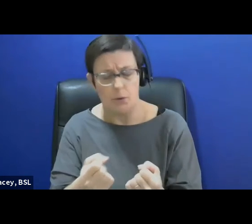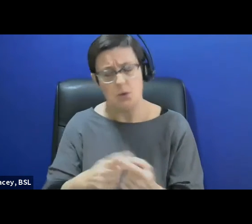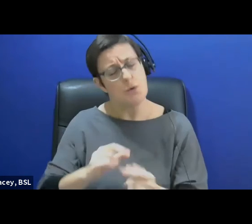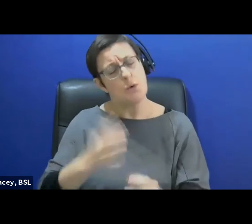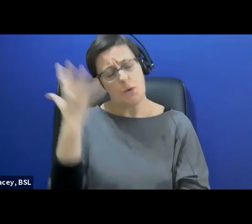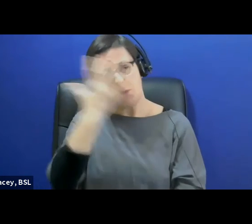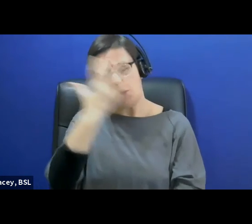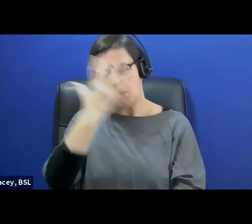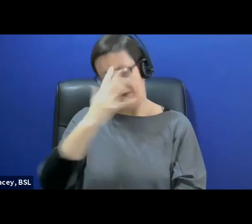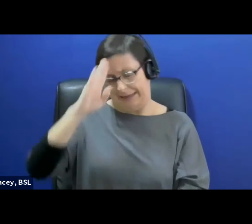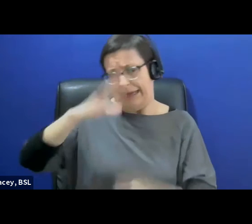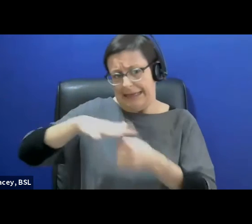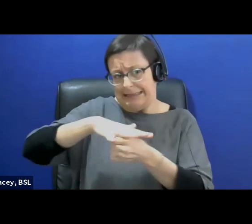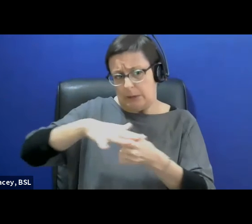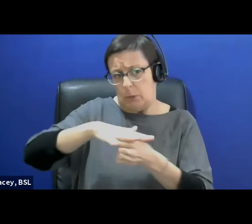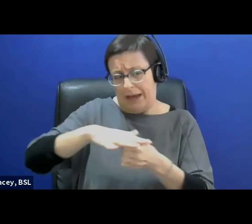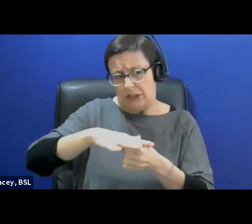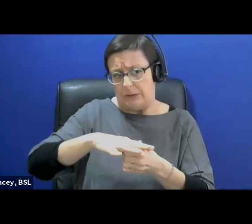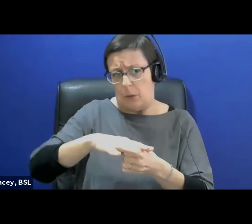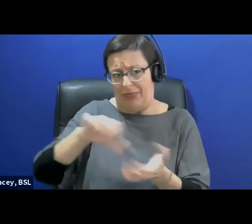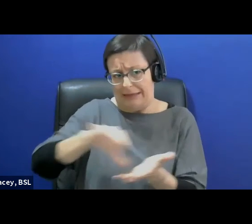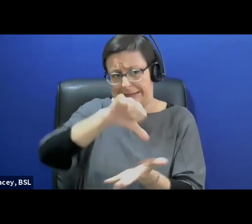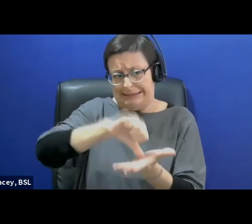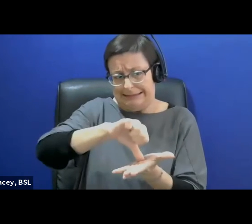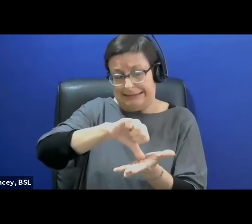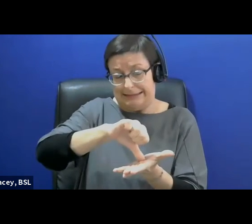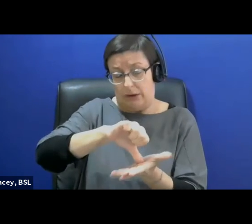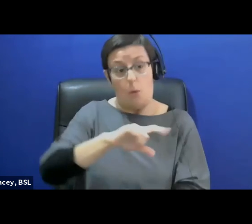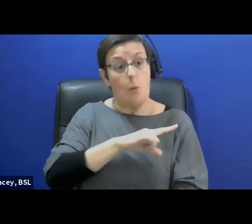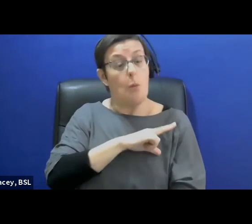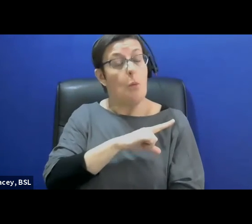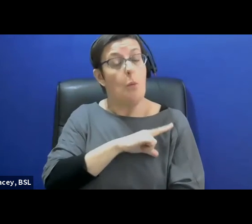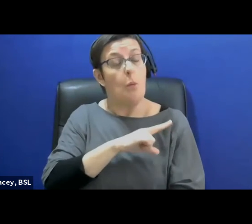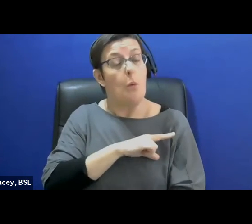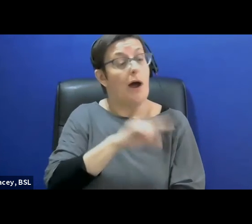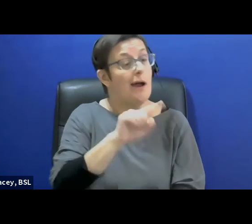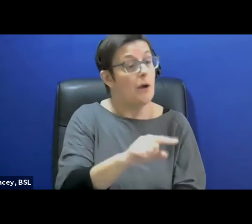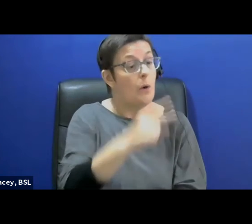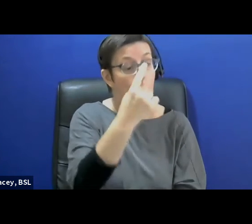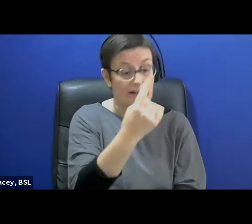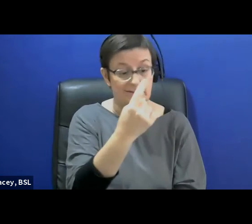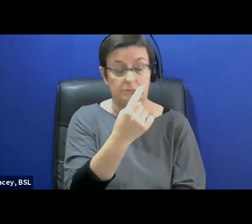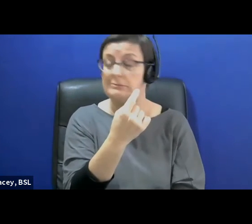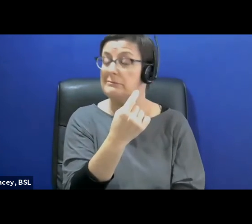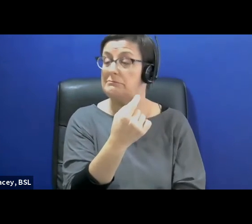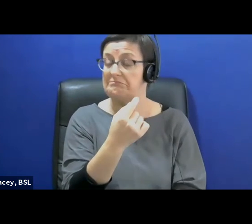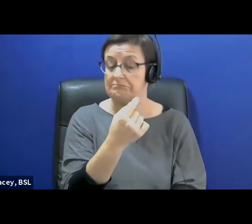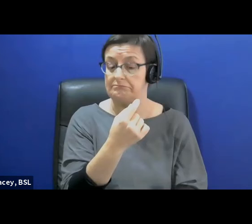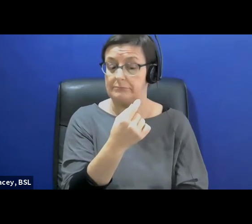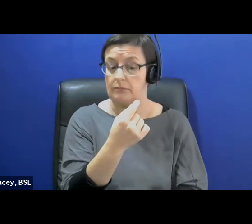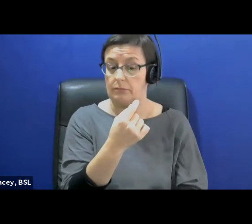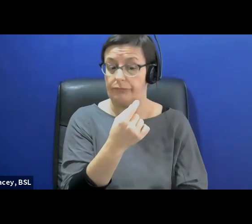situations in the cities of Indonesia, because if one designers and then all these people, all